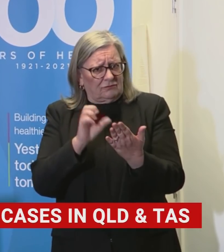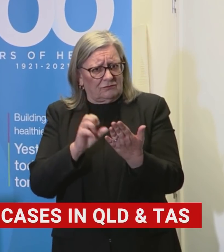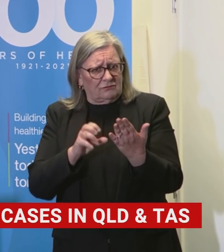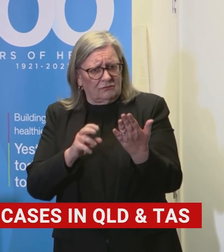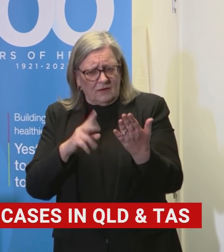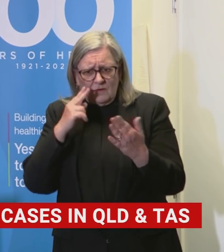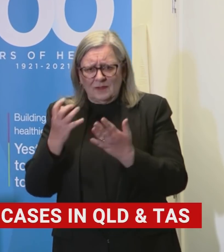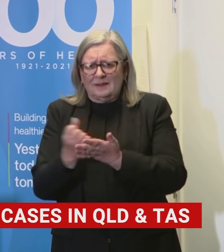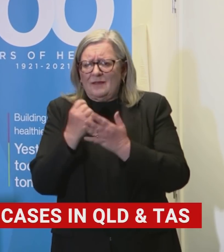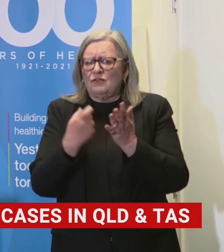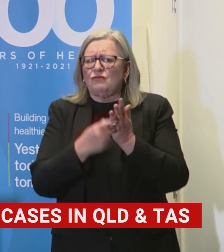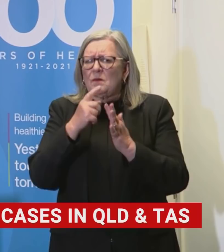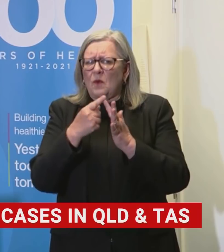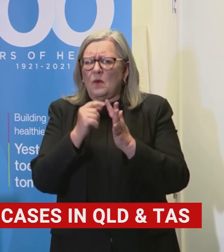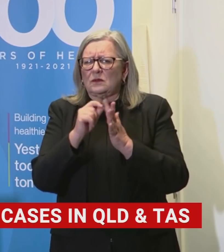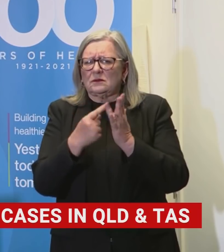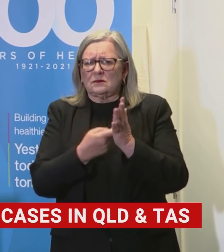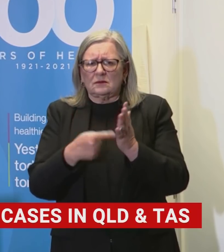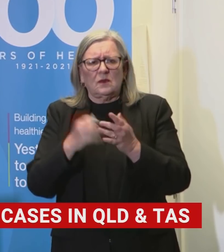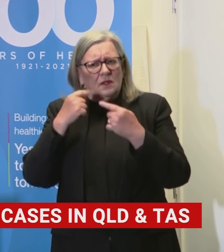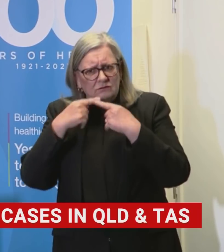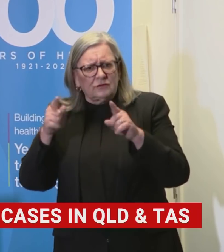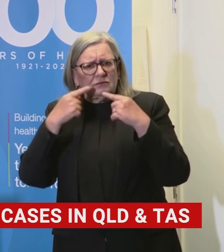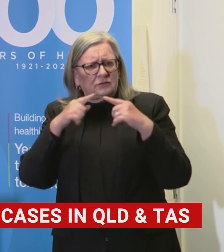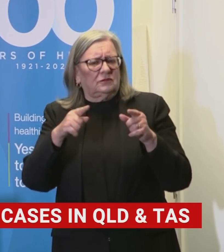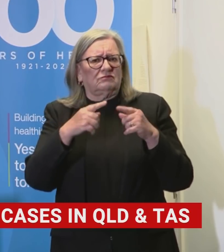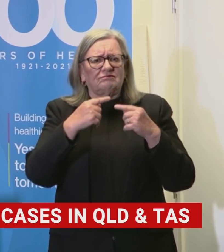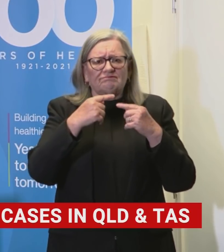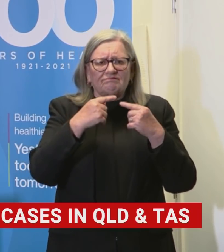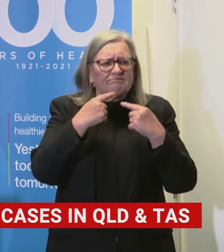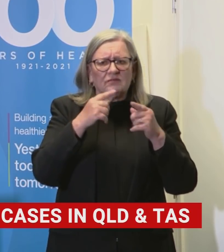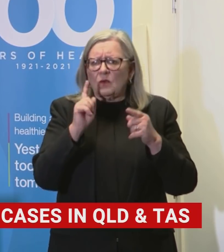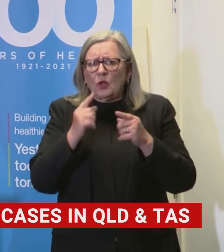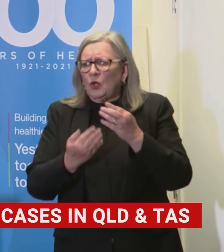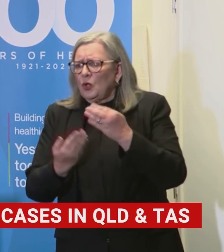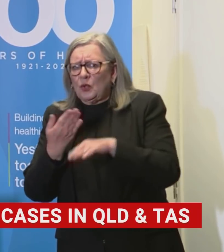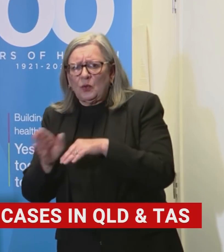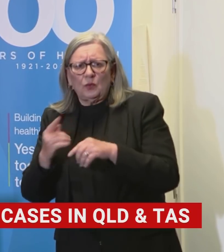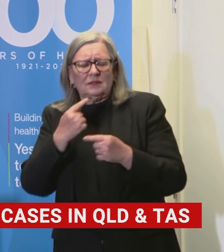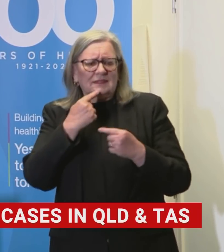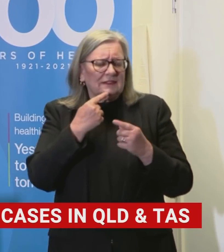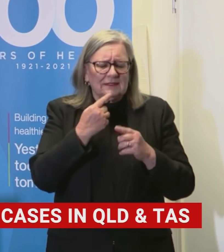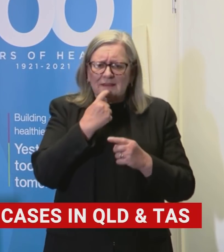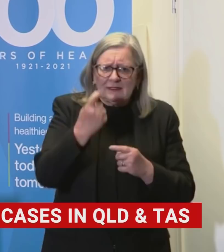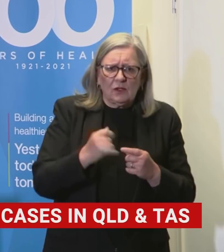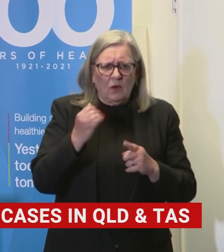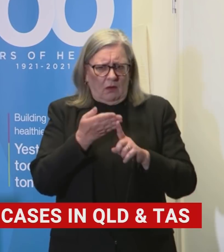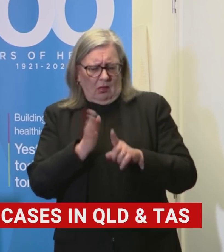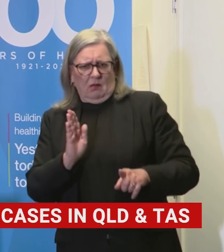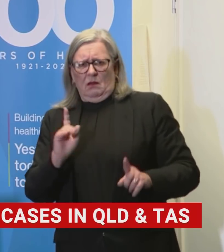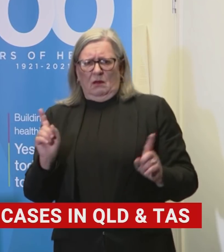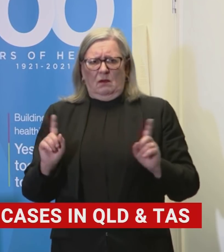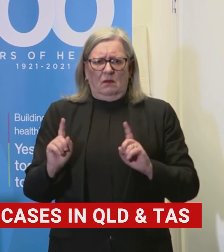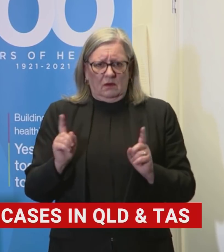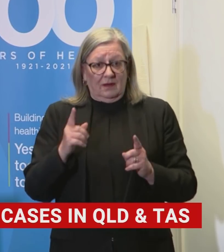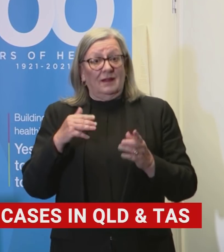media releases about new serious adverse events. But our weekly safety report, which is now out on